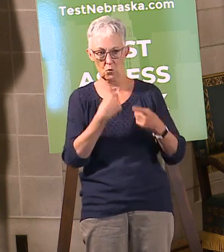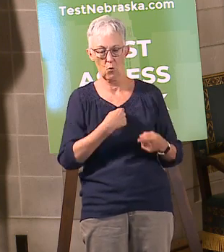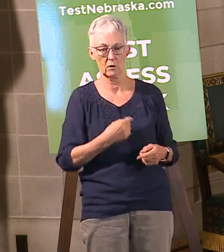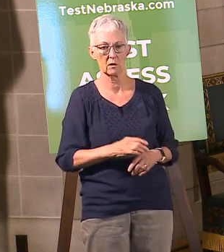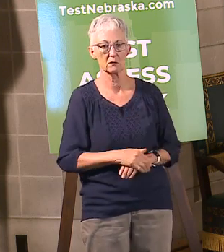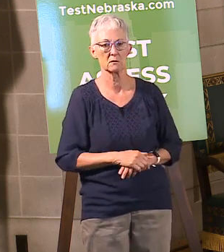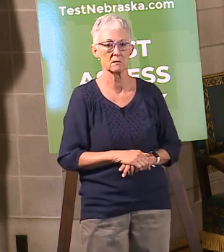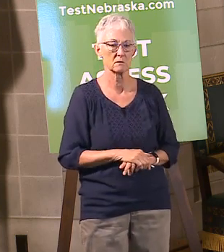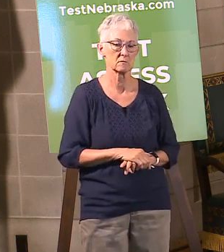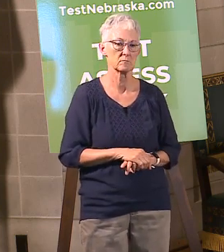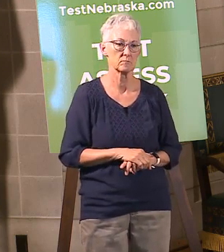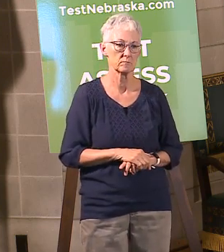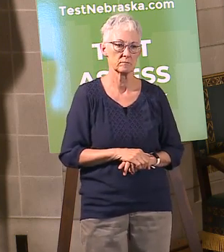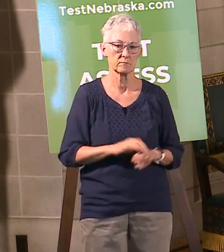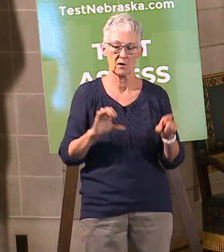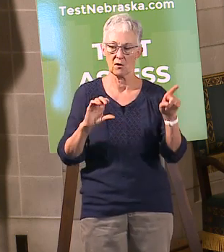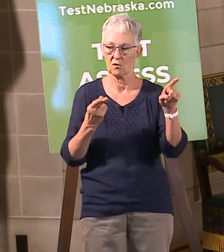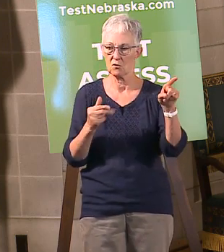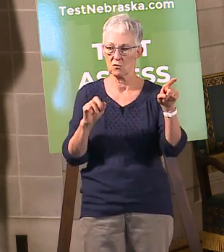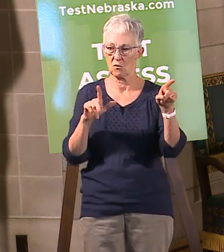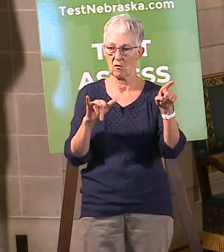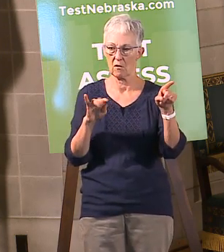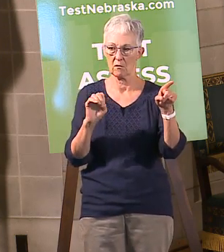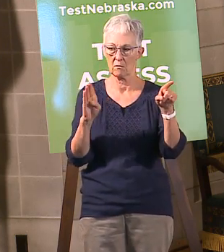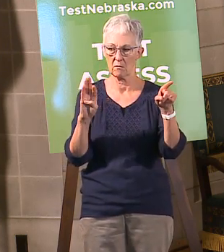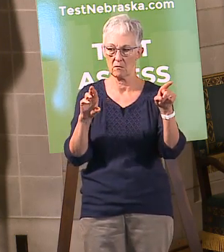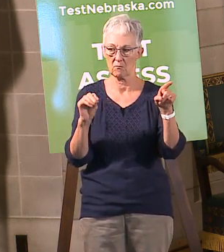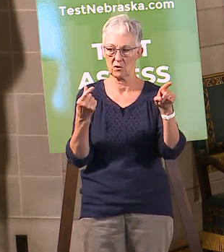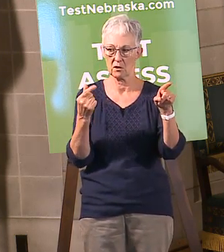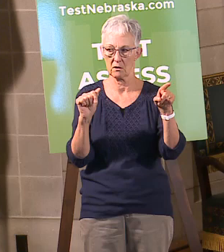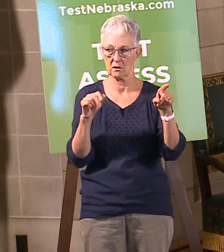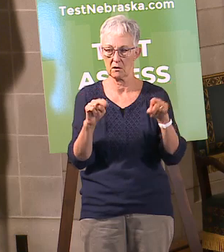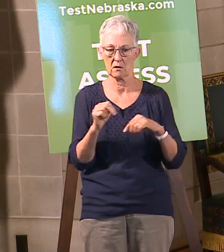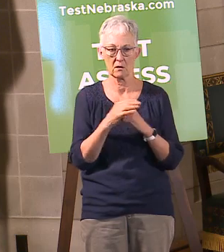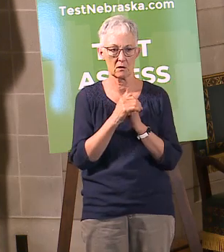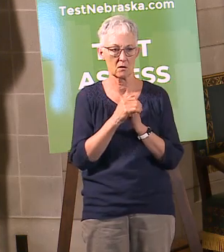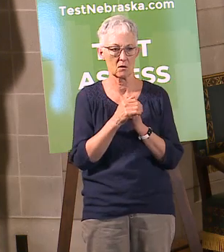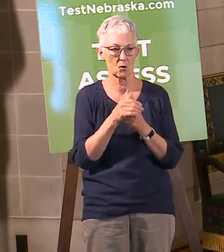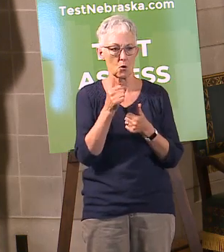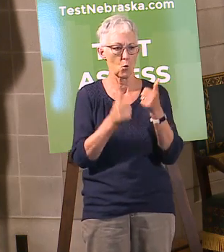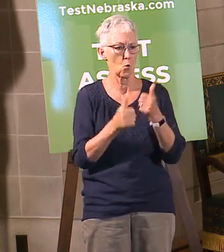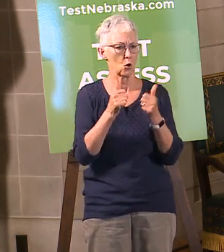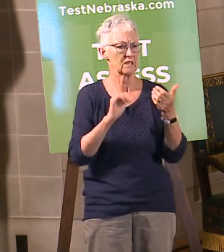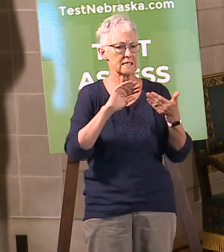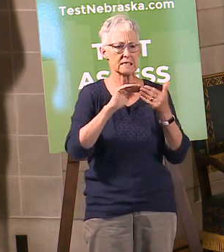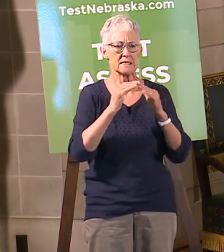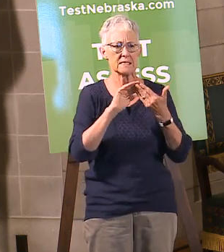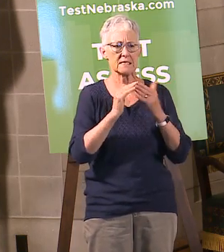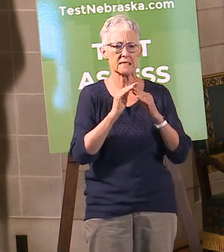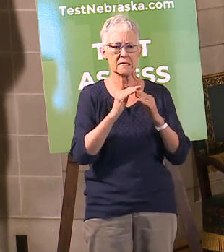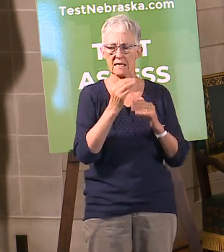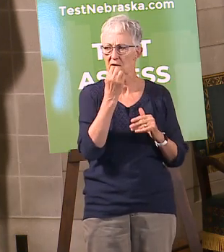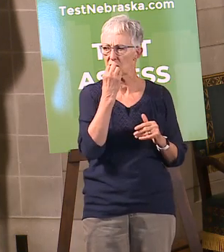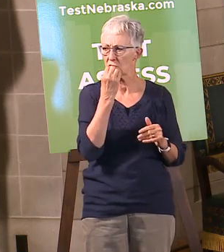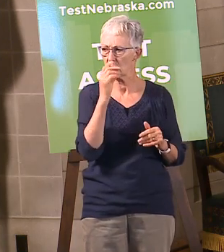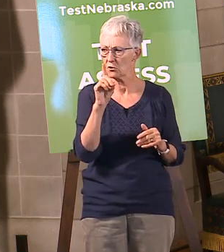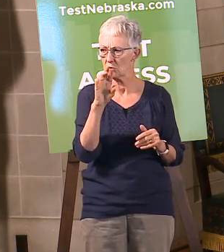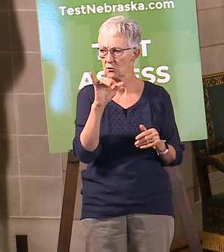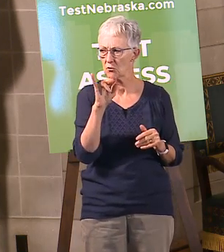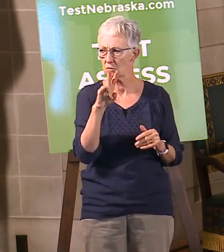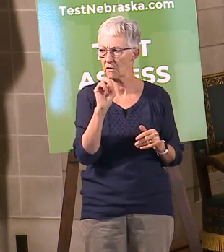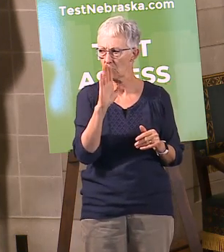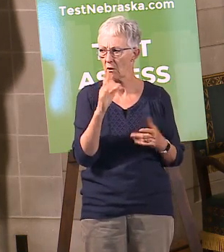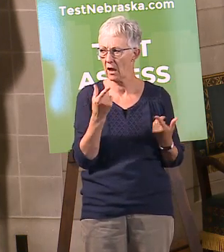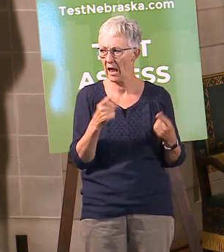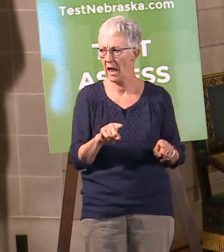Brogan wanted to ask Chris, what cities is the food drive being done in? Because he doesn't want people sending out food in cities where the food drive